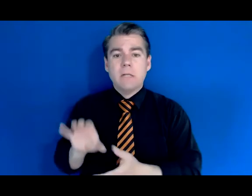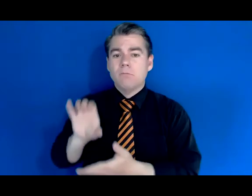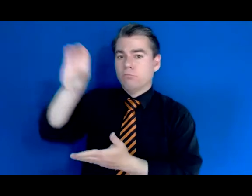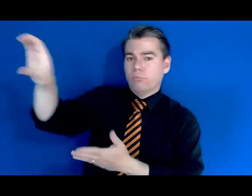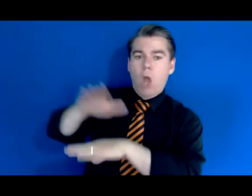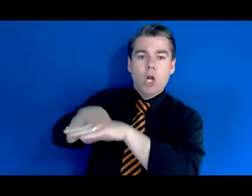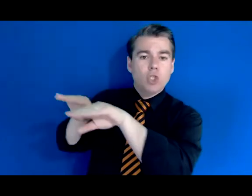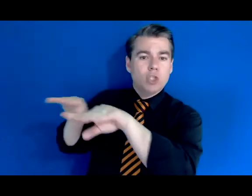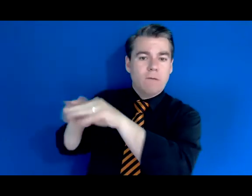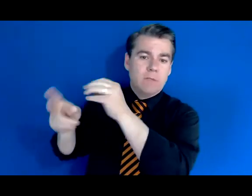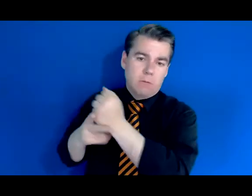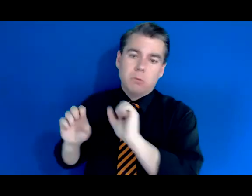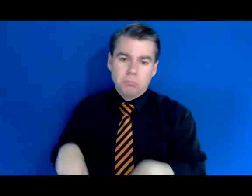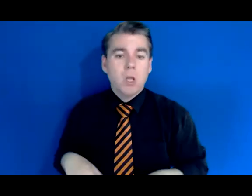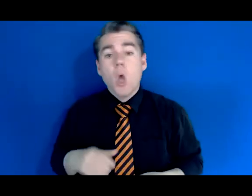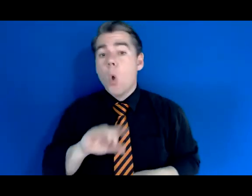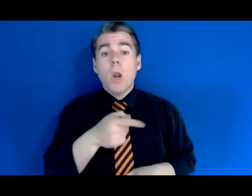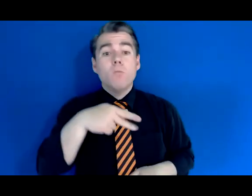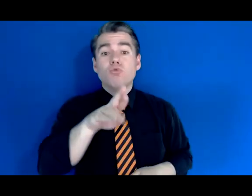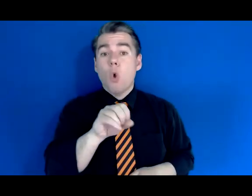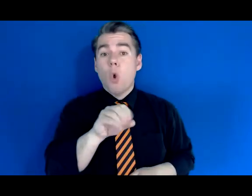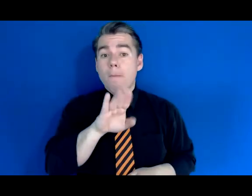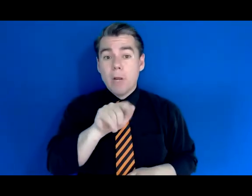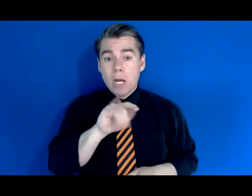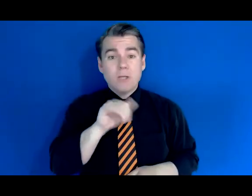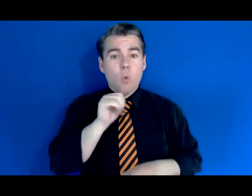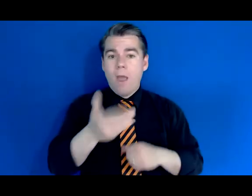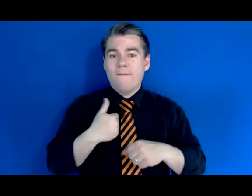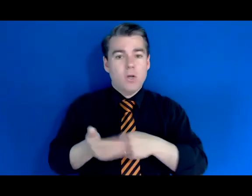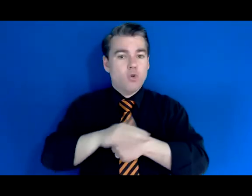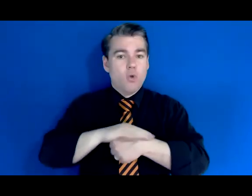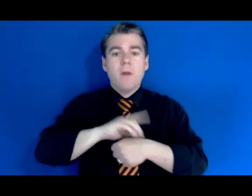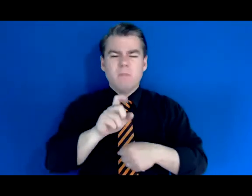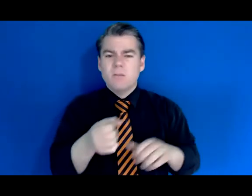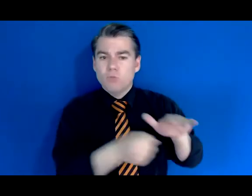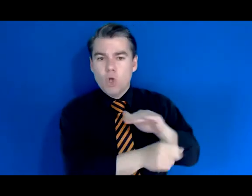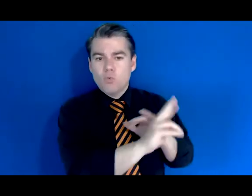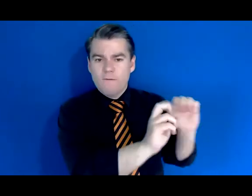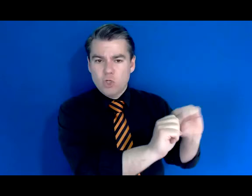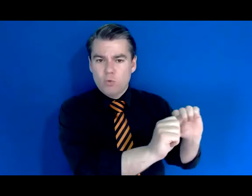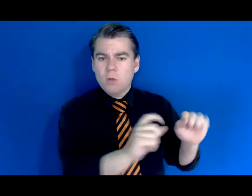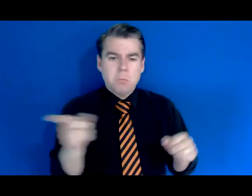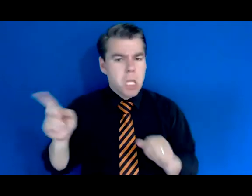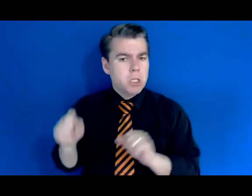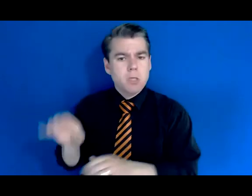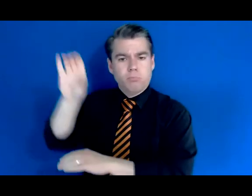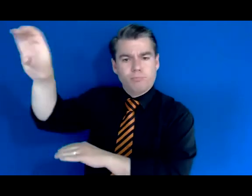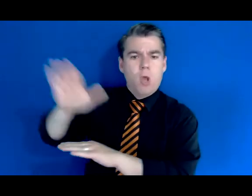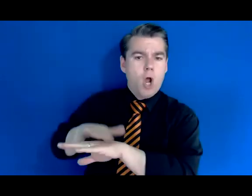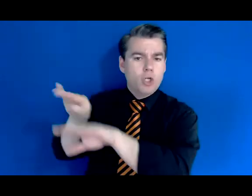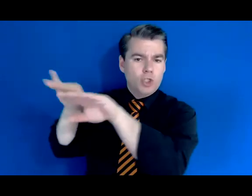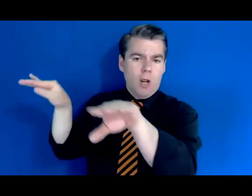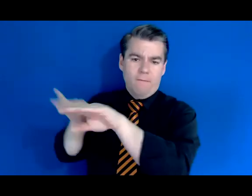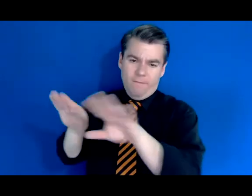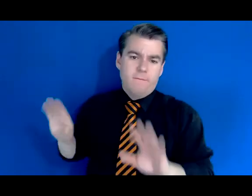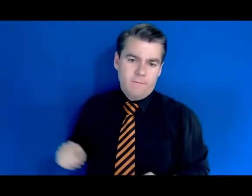Only probiotics which do not have that coating must be refrigerated. Many good ones are shelf stable,